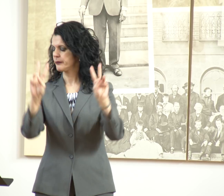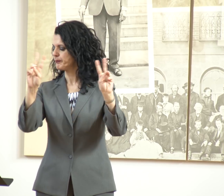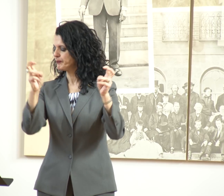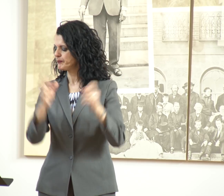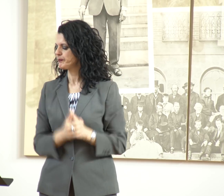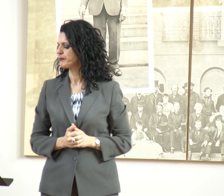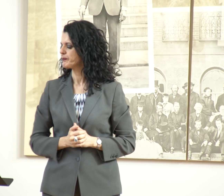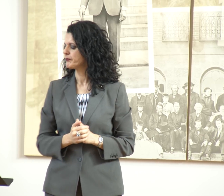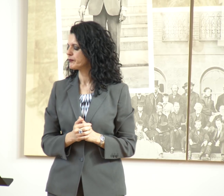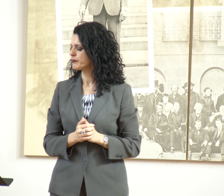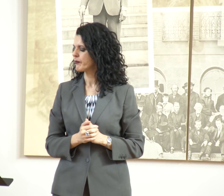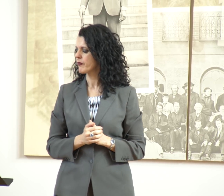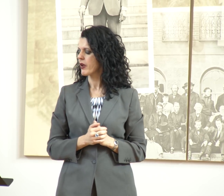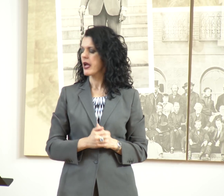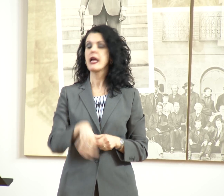Hamlet.